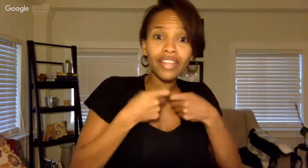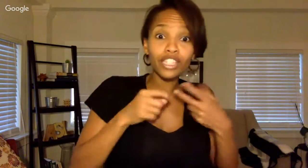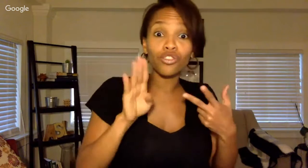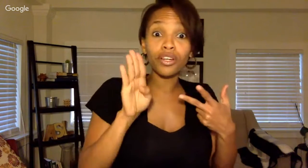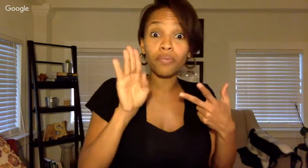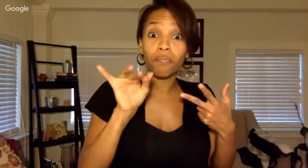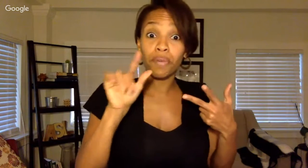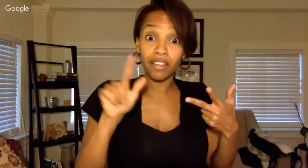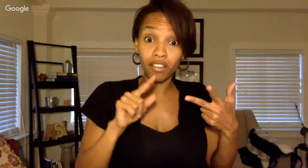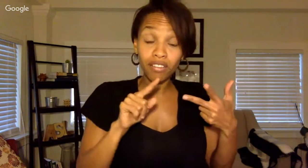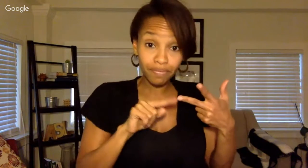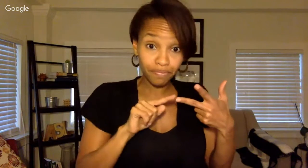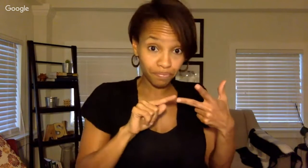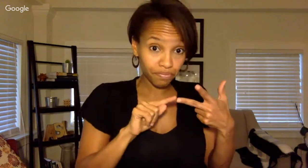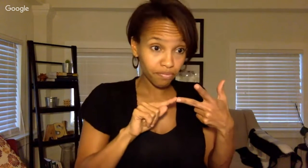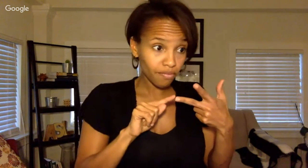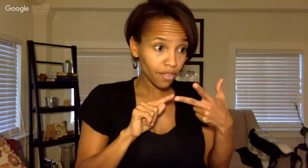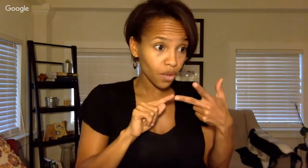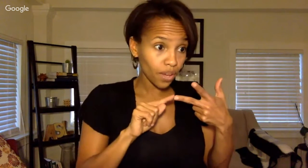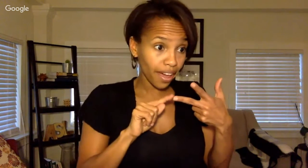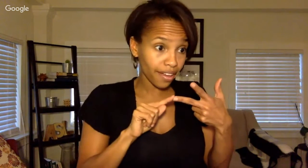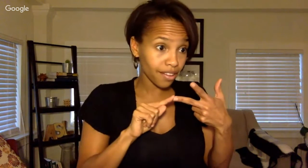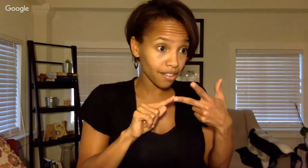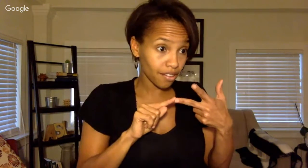electric bill, okay?